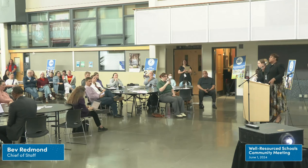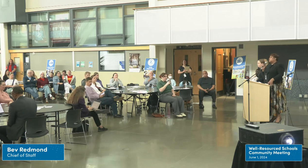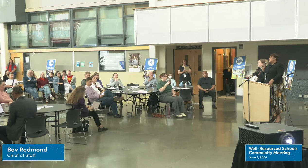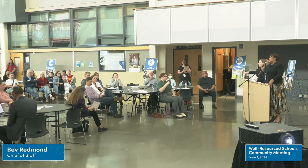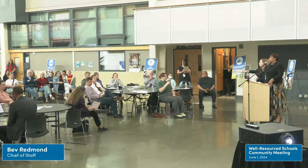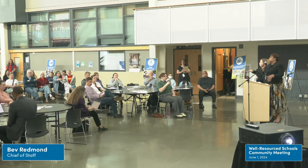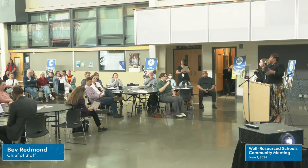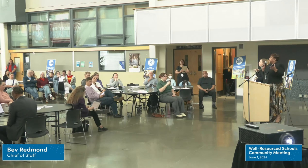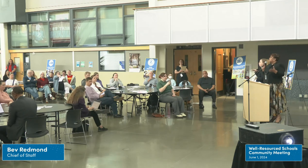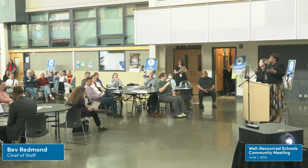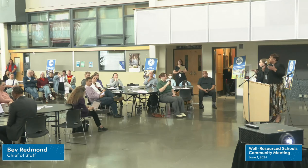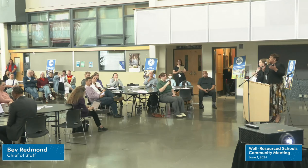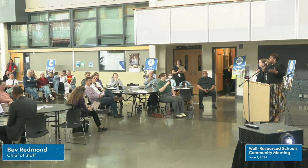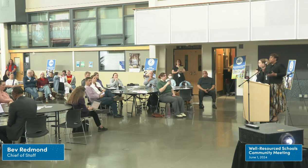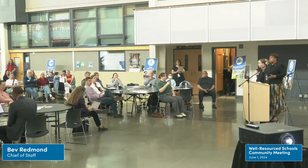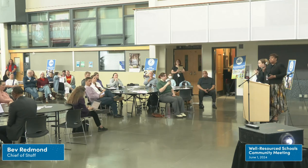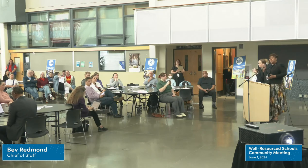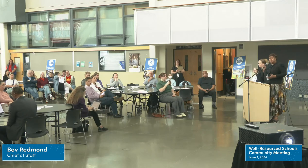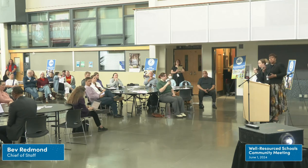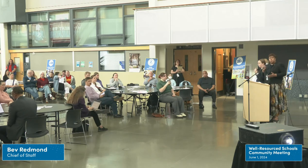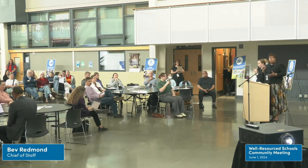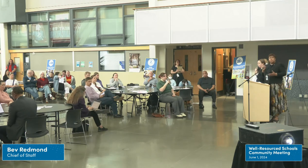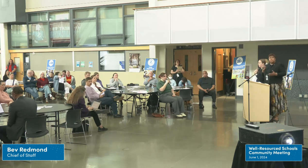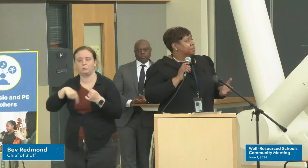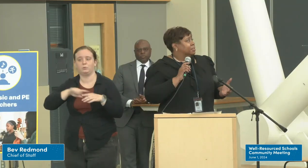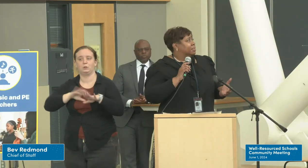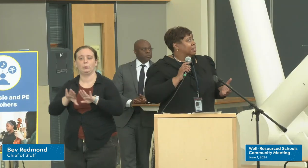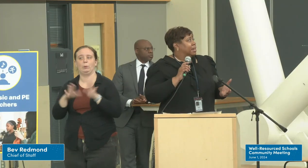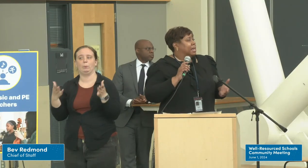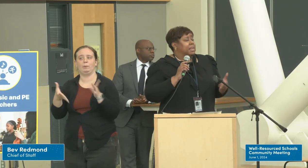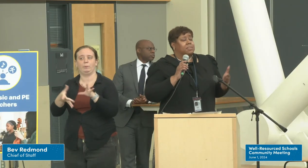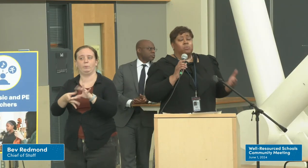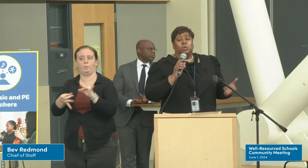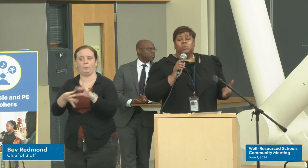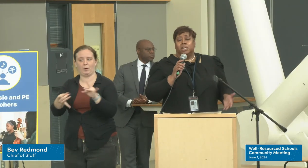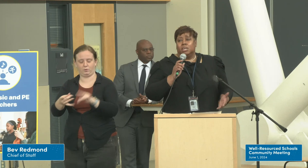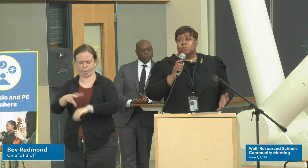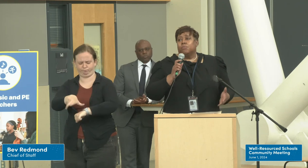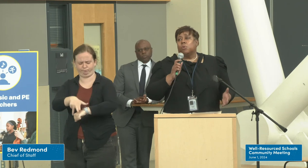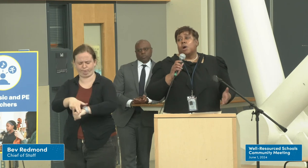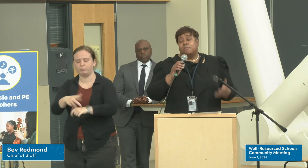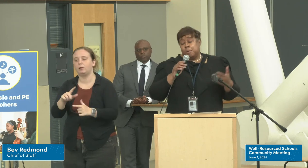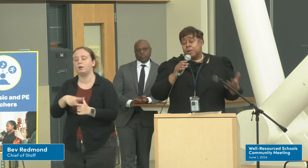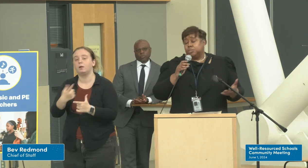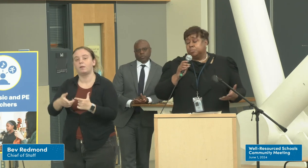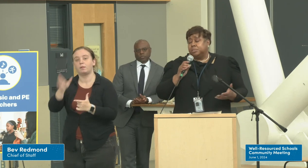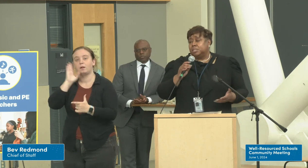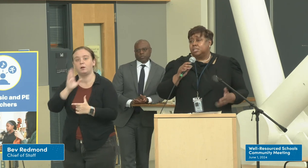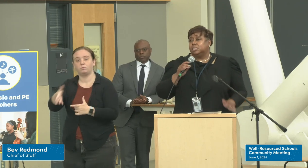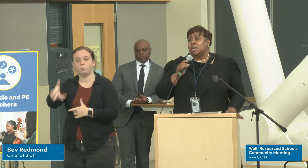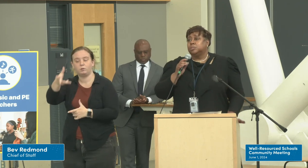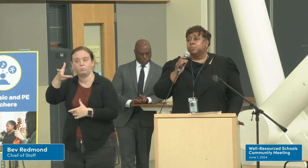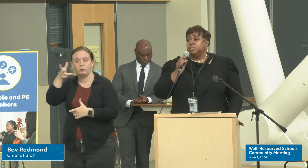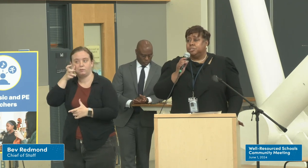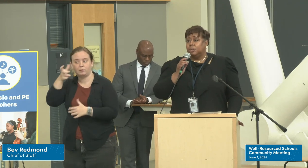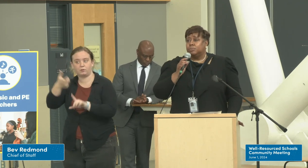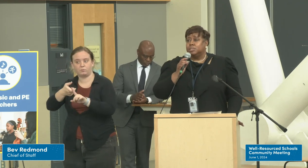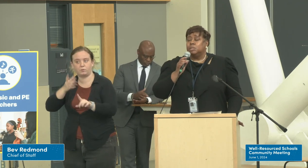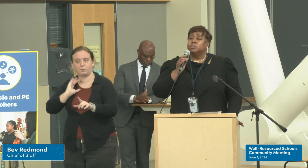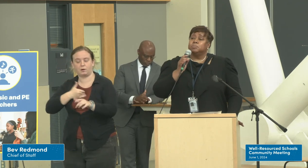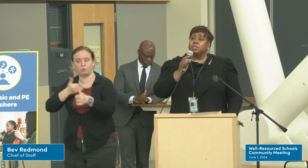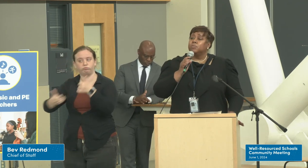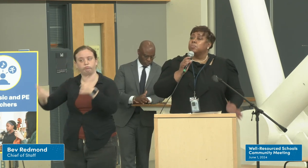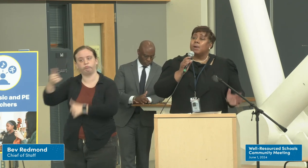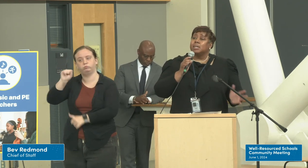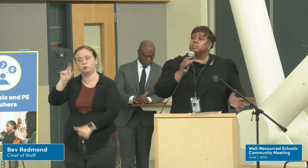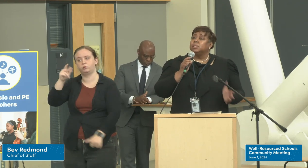Through our agenda, we're in the opening remarks phase, of course. Then we will hear from our superintendent, Dr. Brent Jones. He